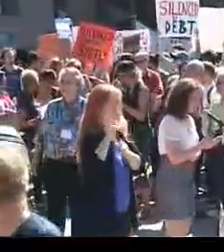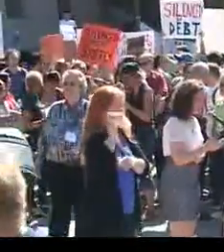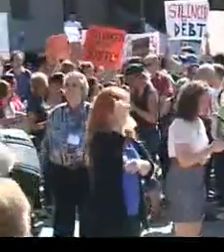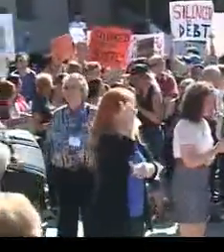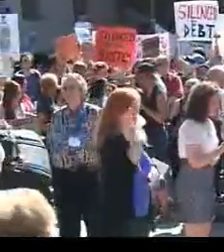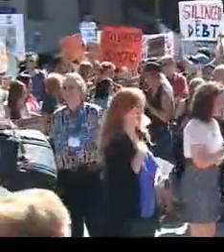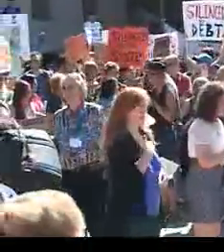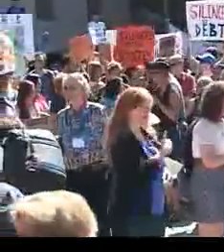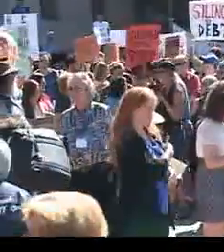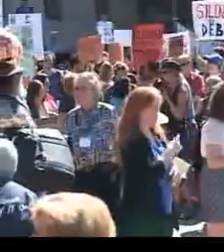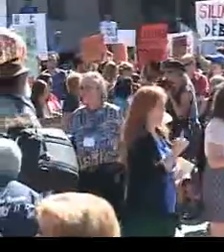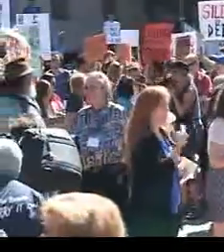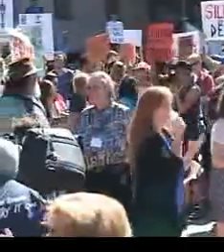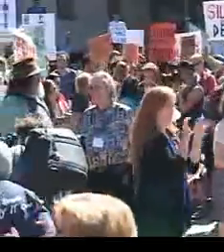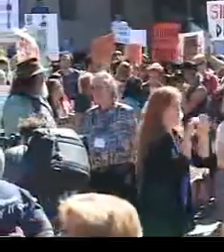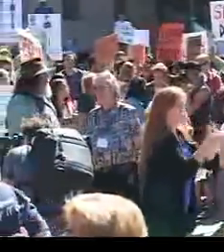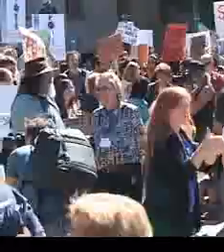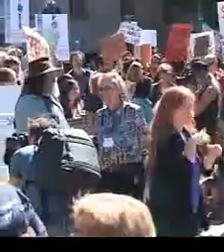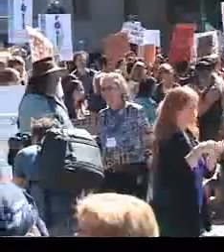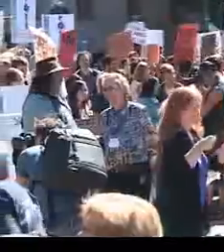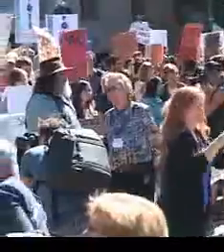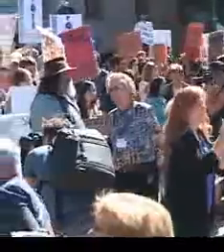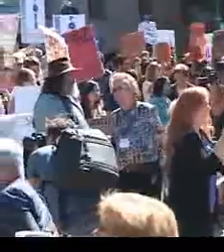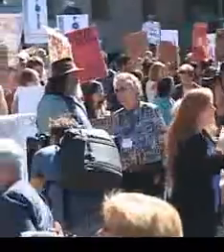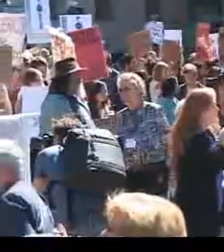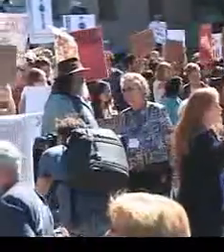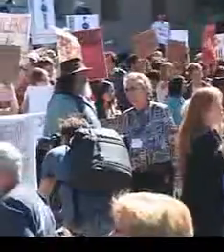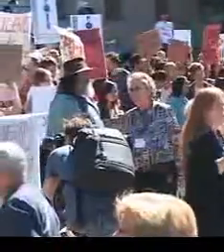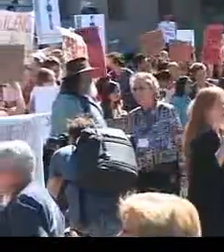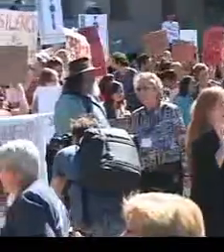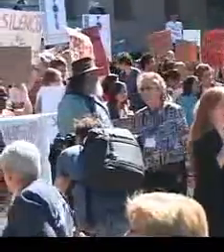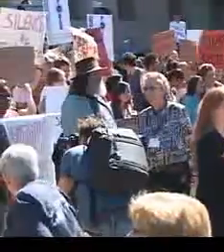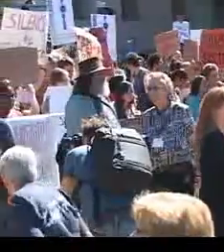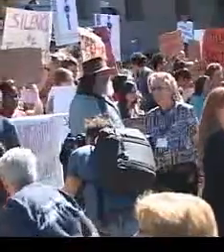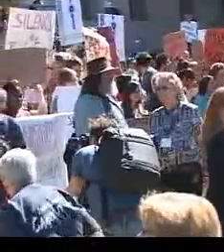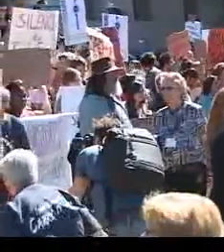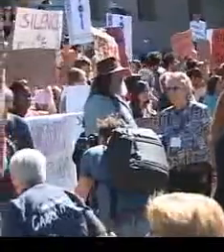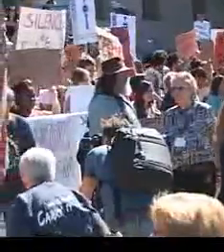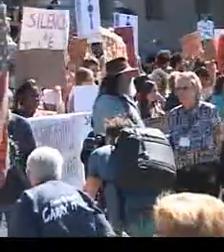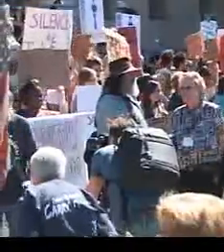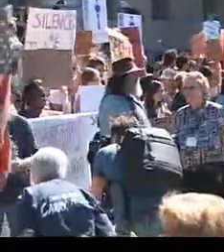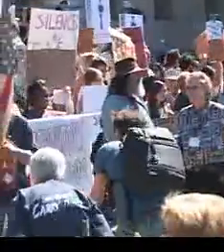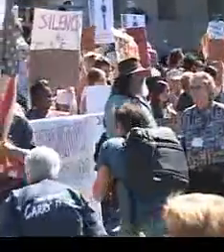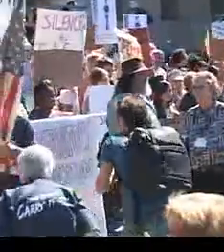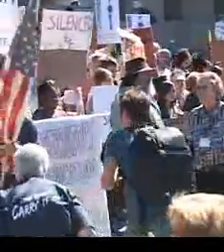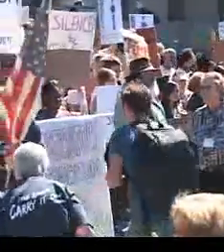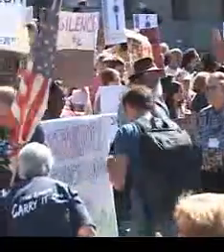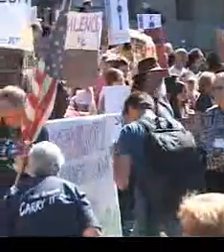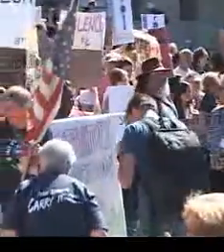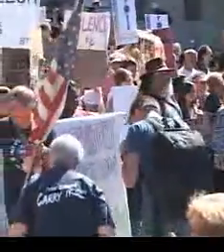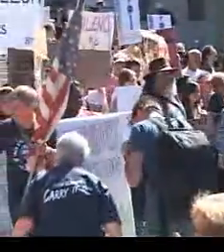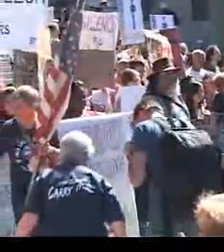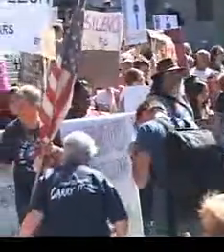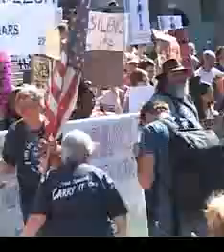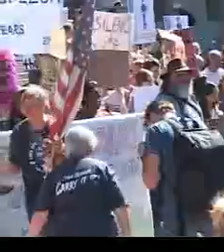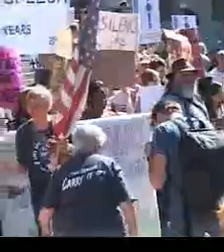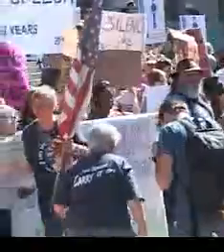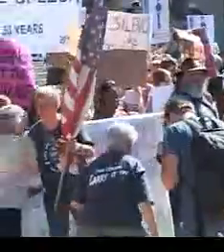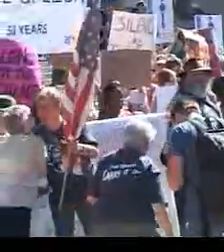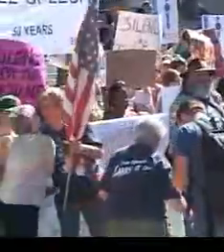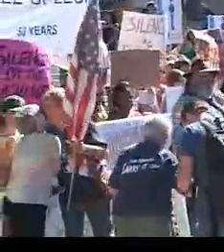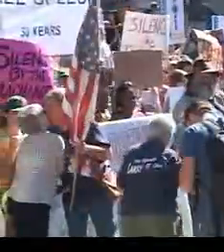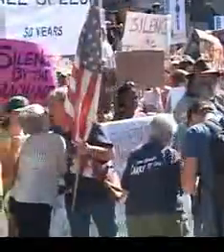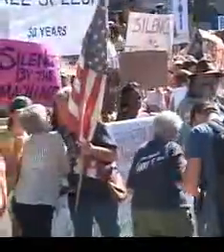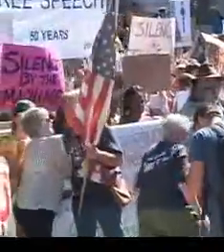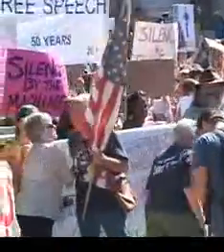are the only entity on this campus that every single student has the power to change. While some students are involved in the hiring of different